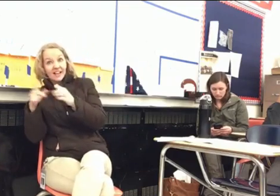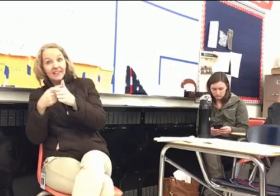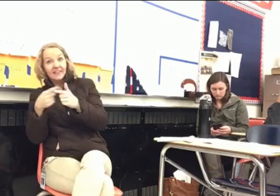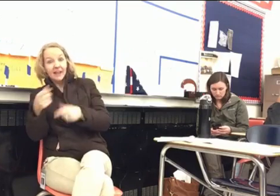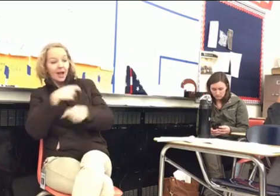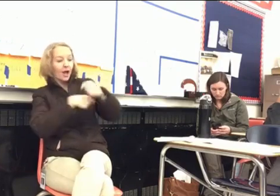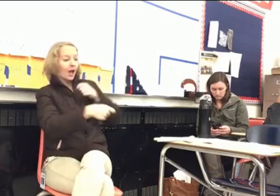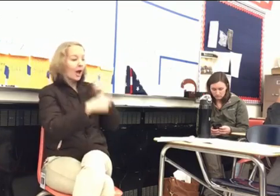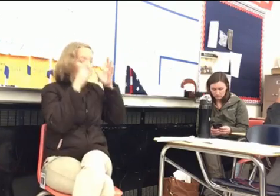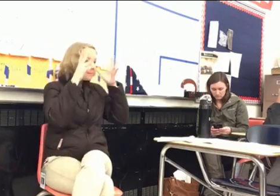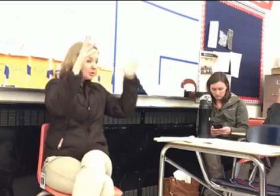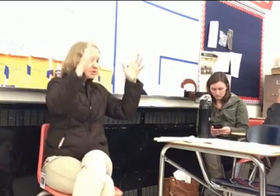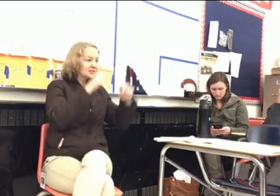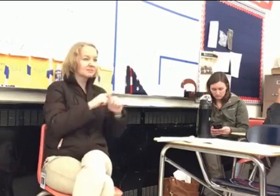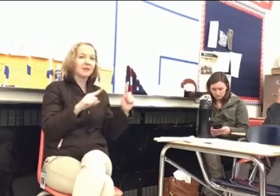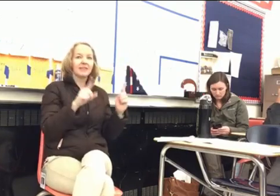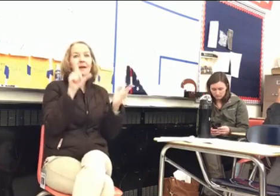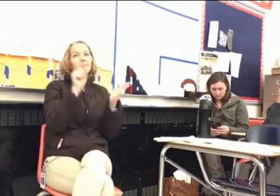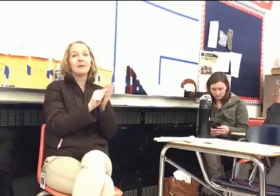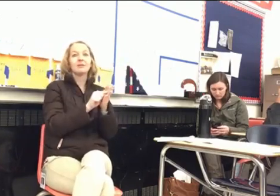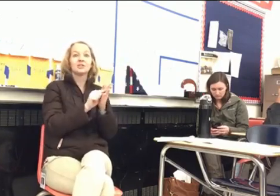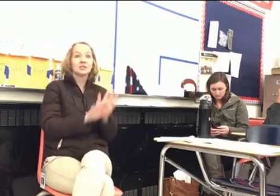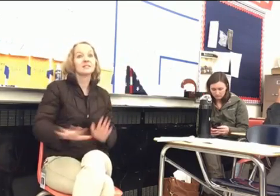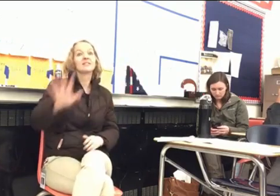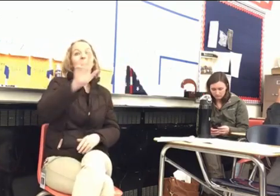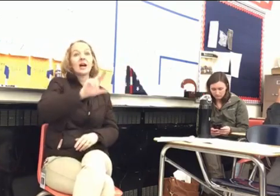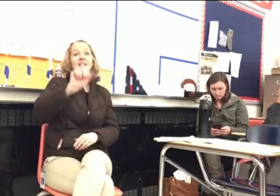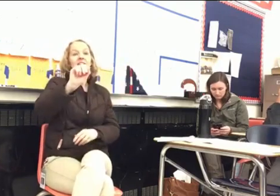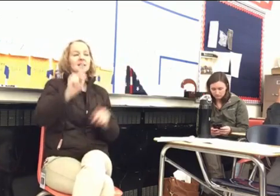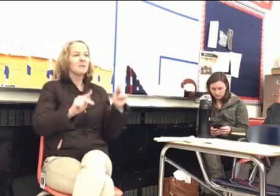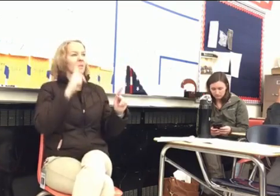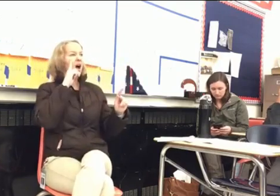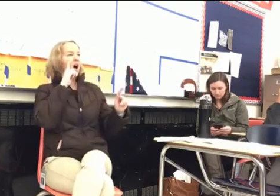it. But they published this throughout the United States, and everybody